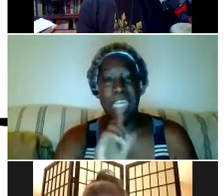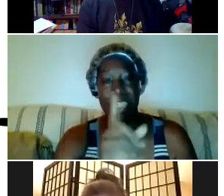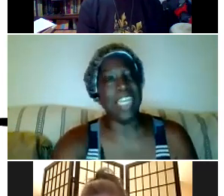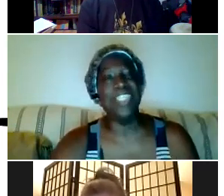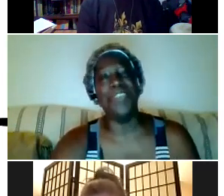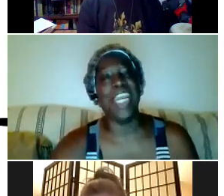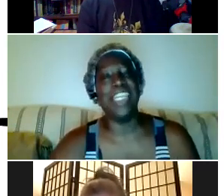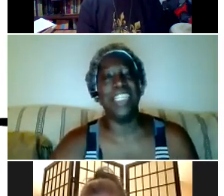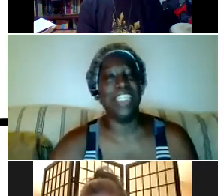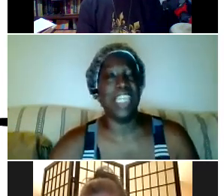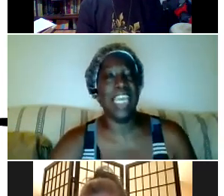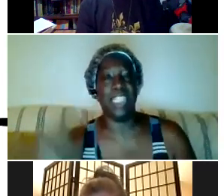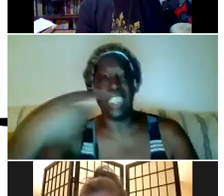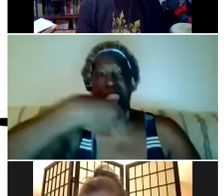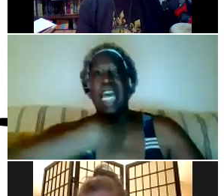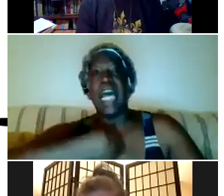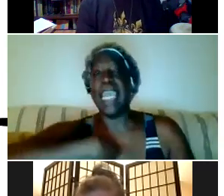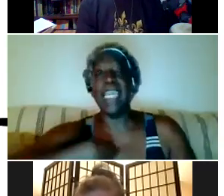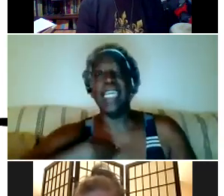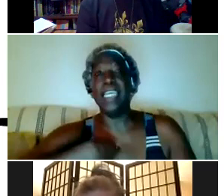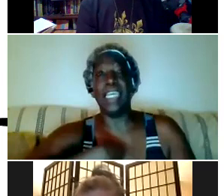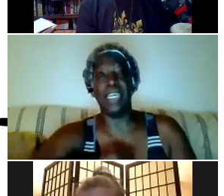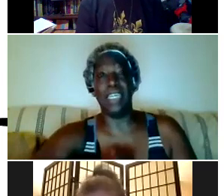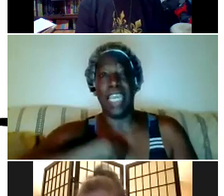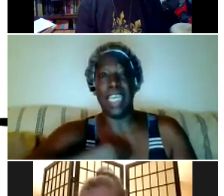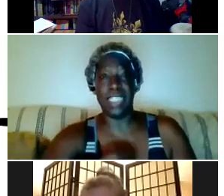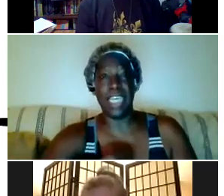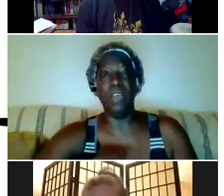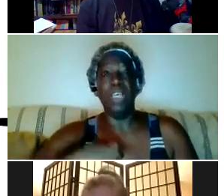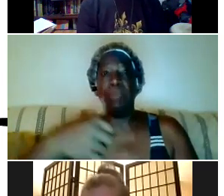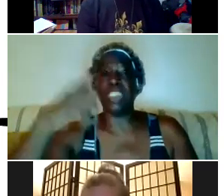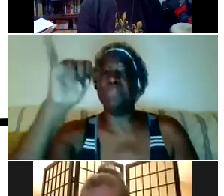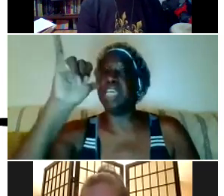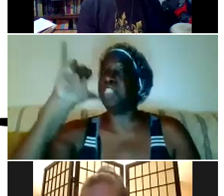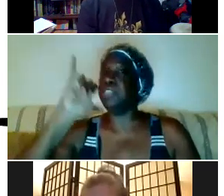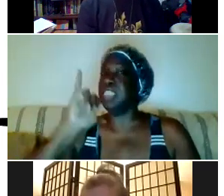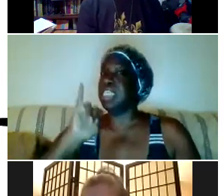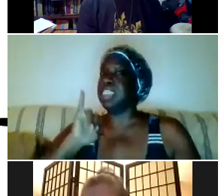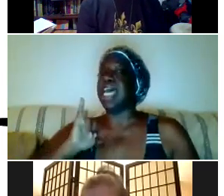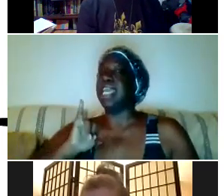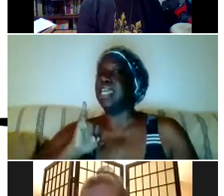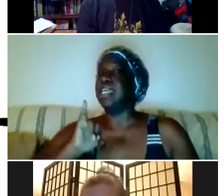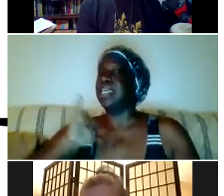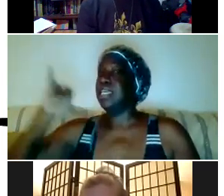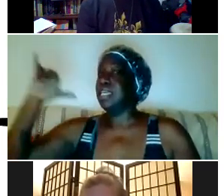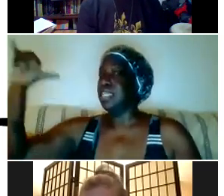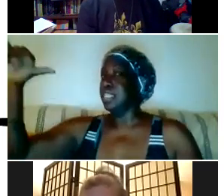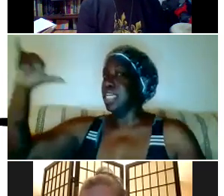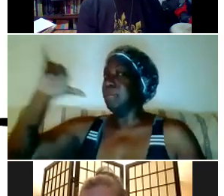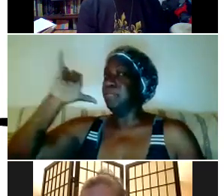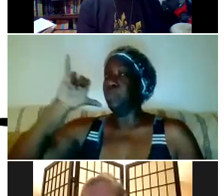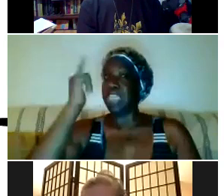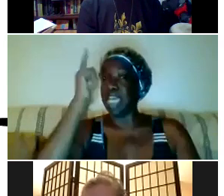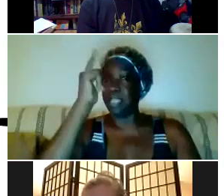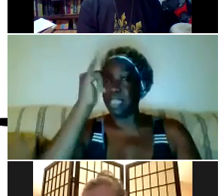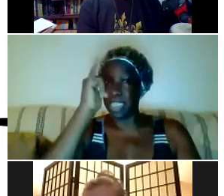But yes, that is correct. Just like this is I in ASL, but sometimes you'll see this I, the